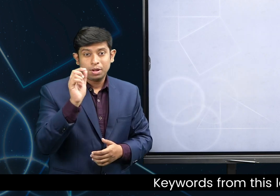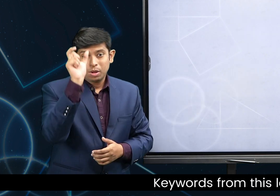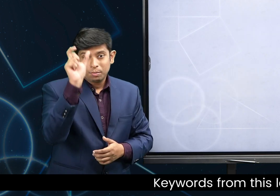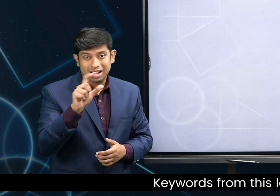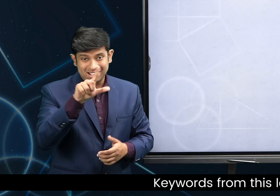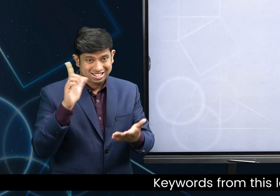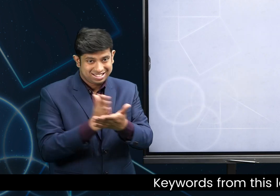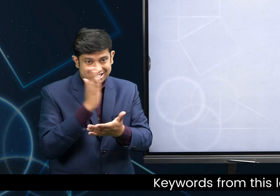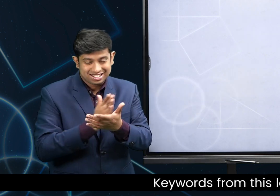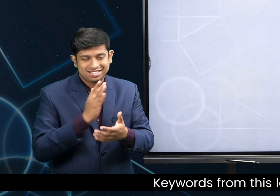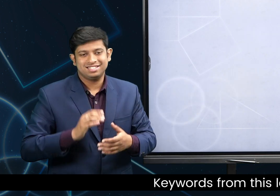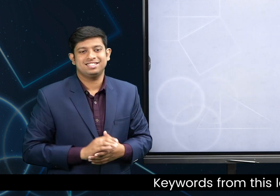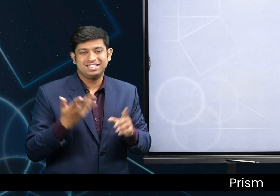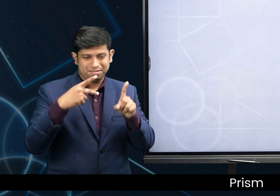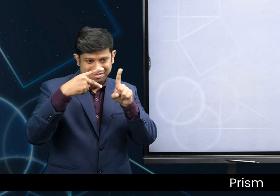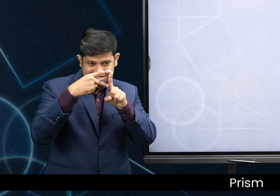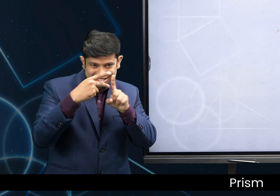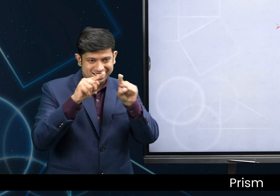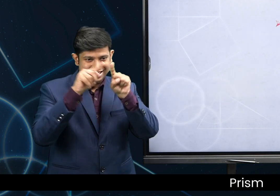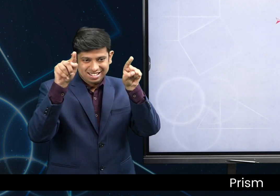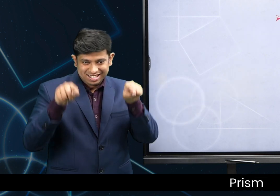Keywords from this lesson are prism,